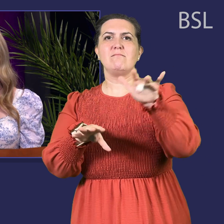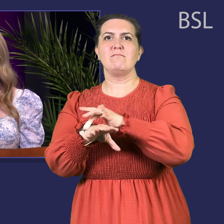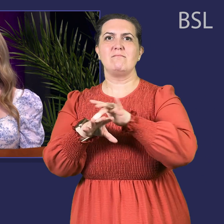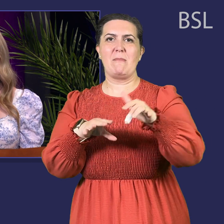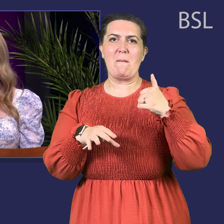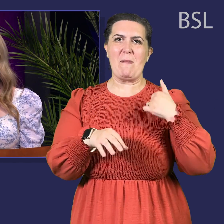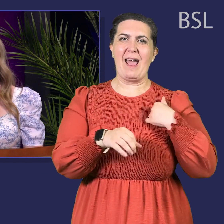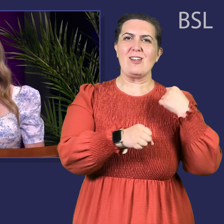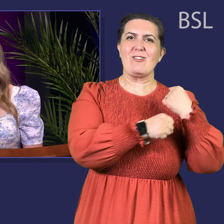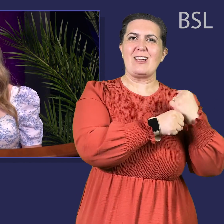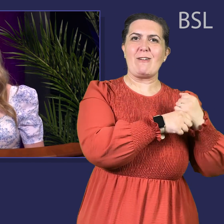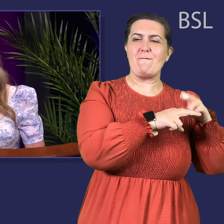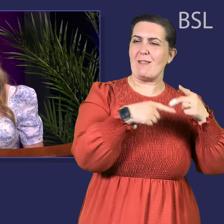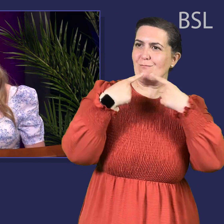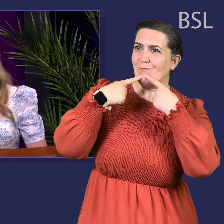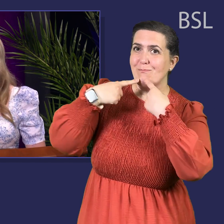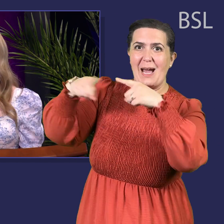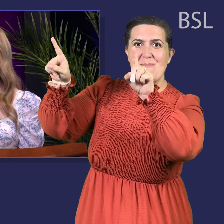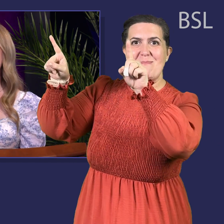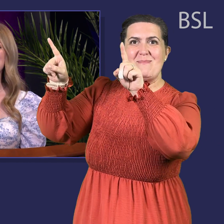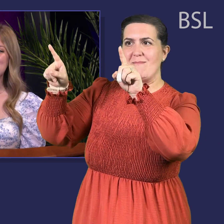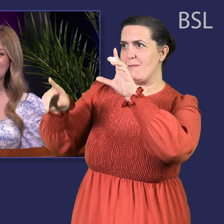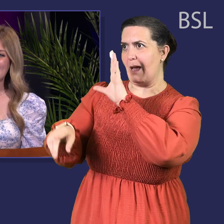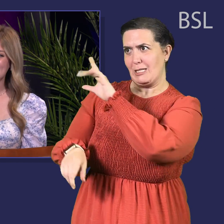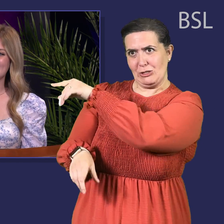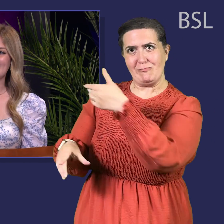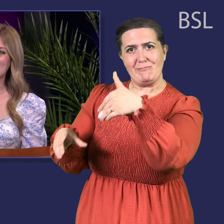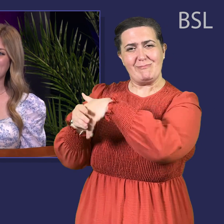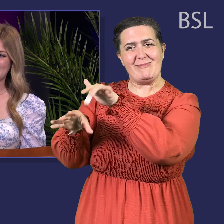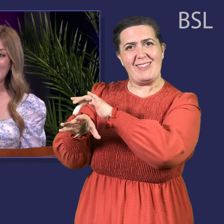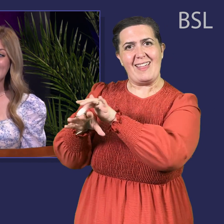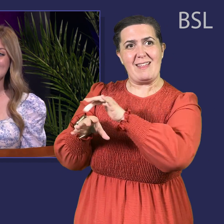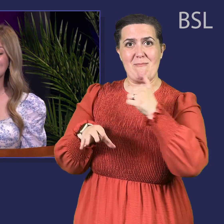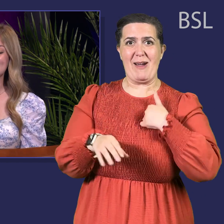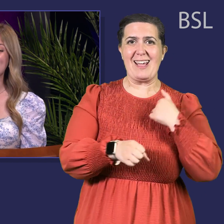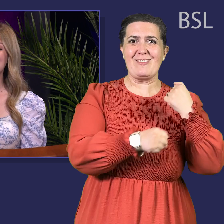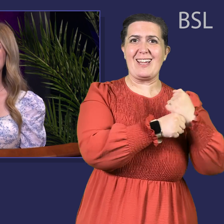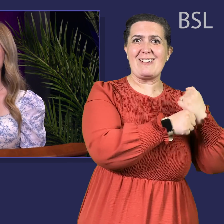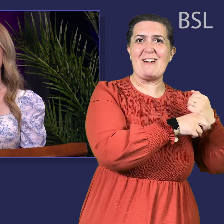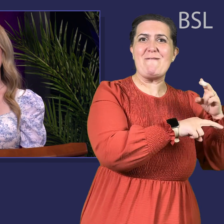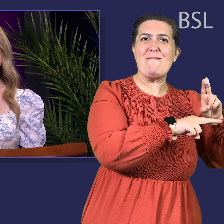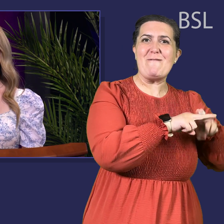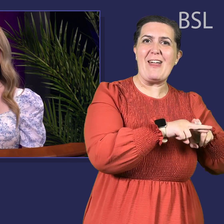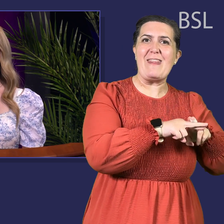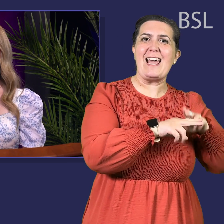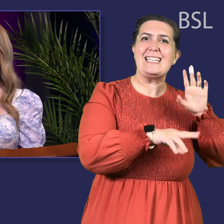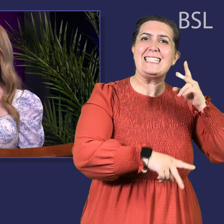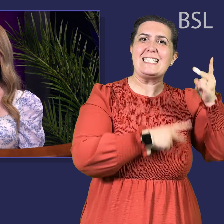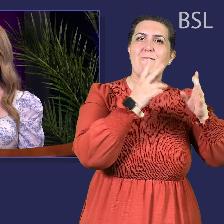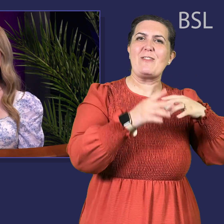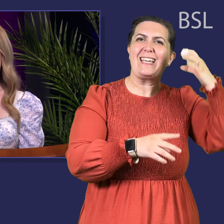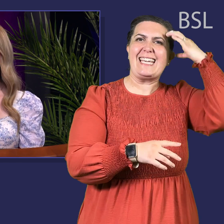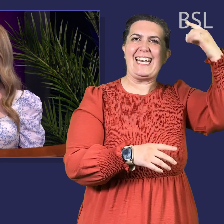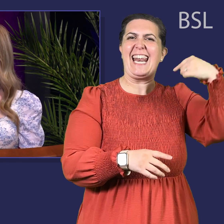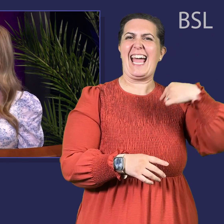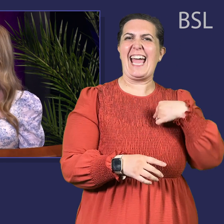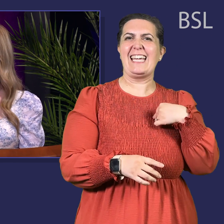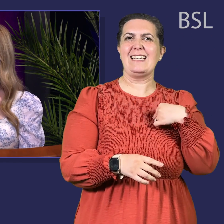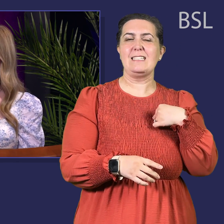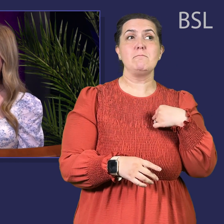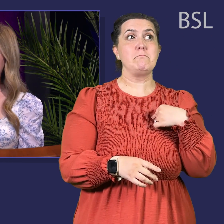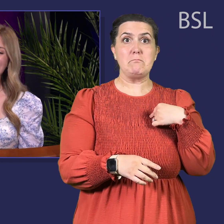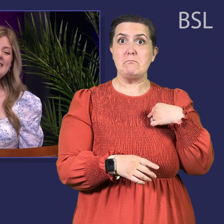grade rendition of The King and I. He even enthusiastically and spontaneously sang a tune from the play to show his support and